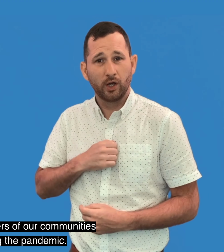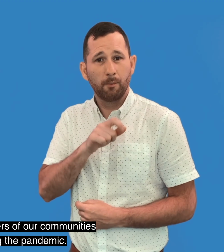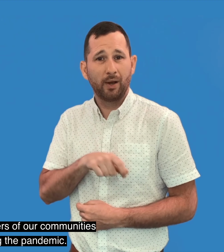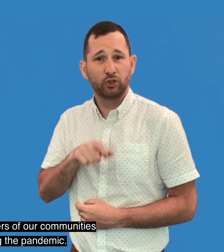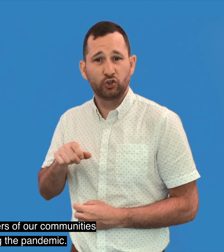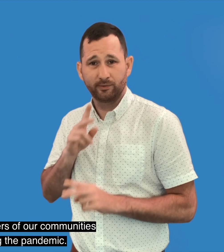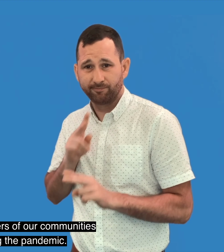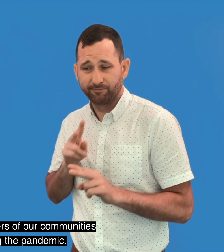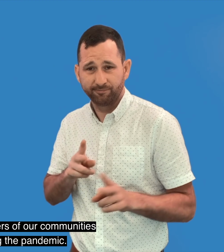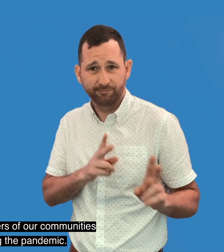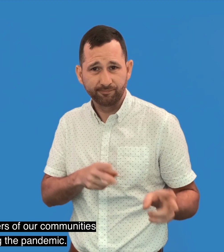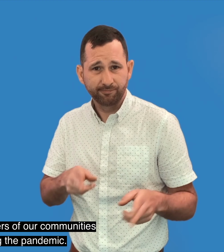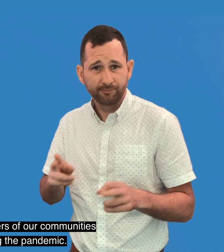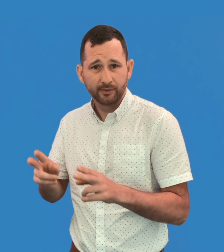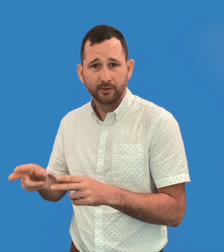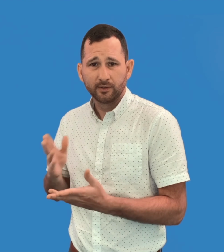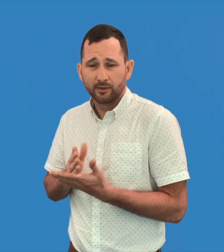communities during the pandemic.